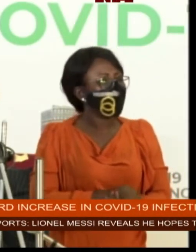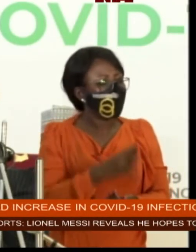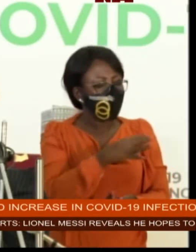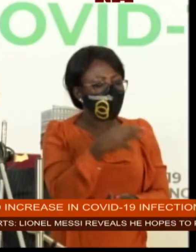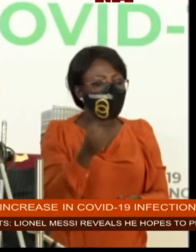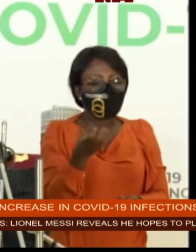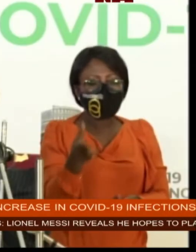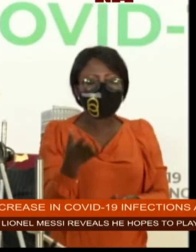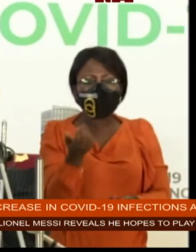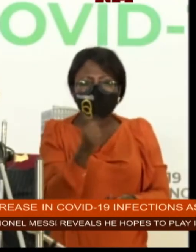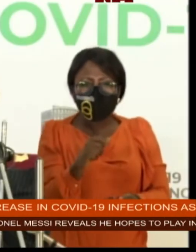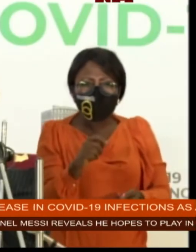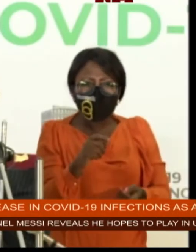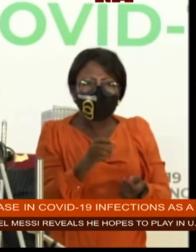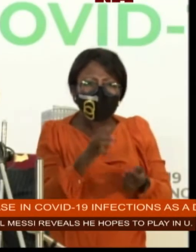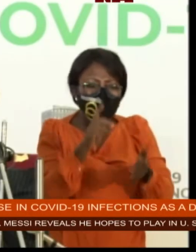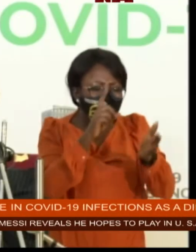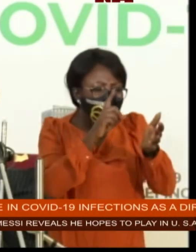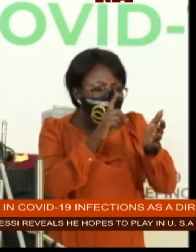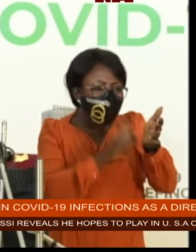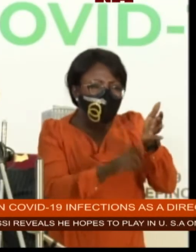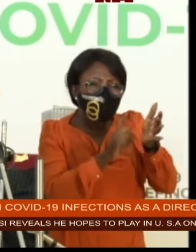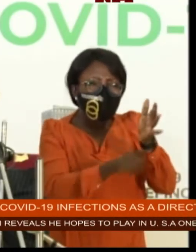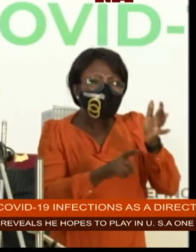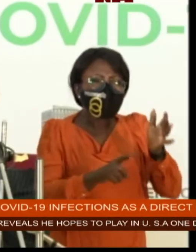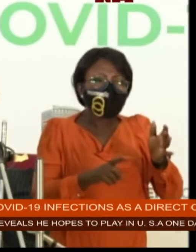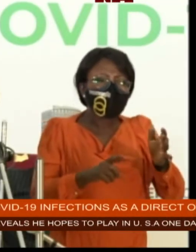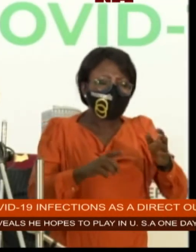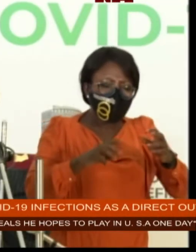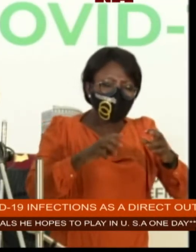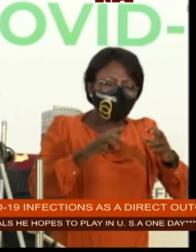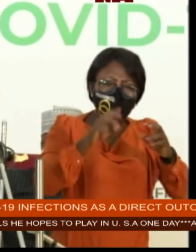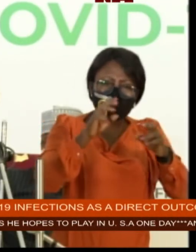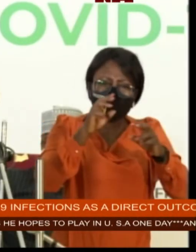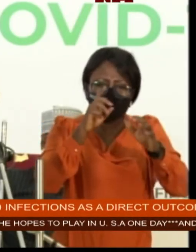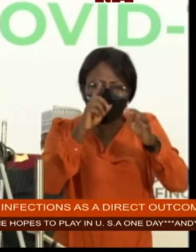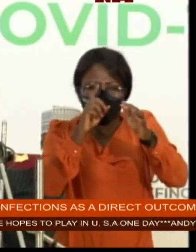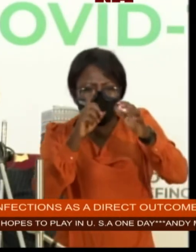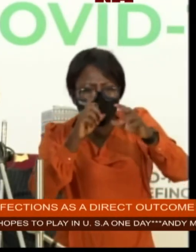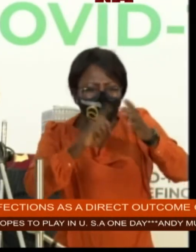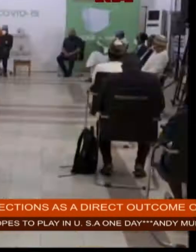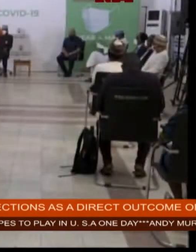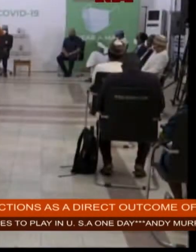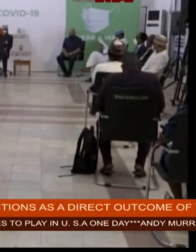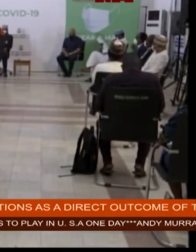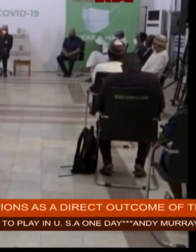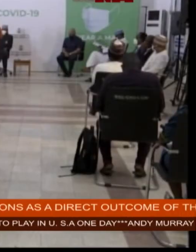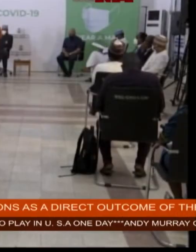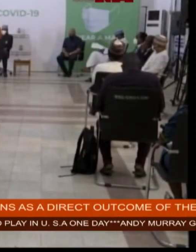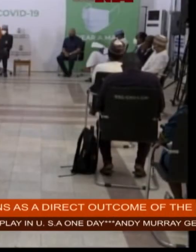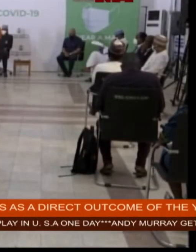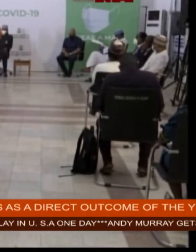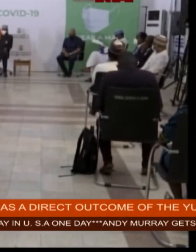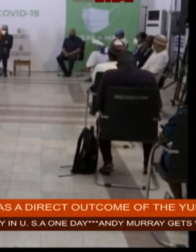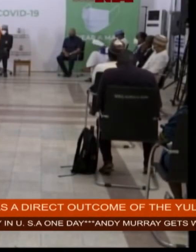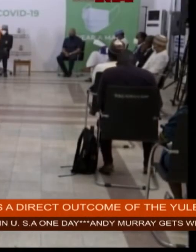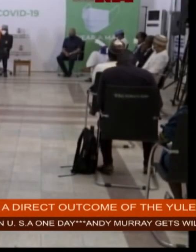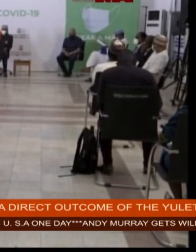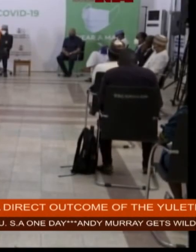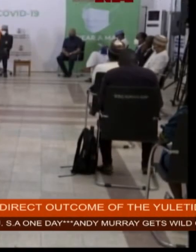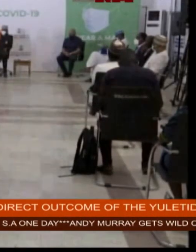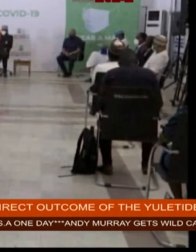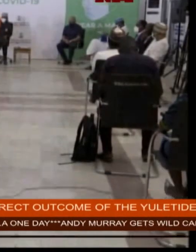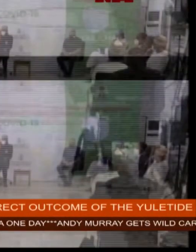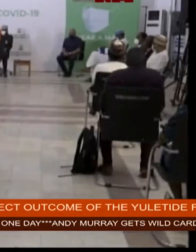was there any examination? Was there any medical history taken